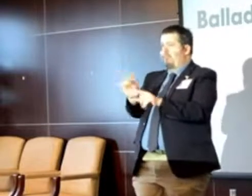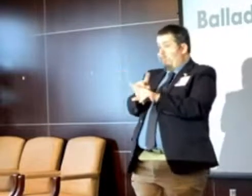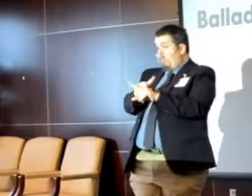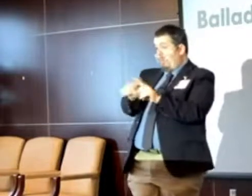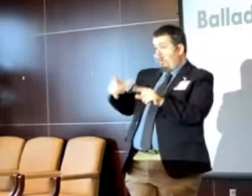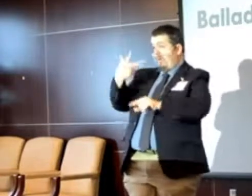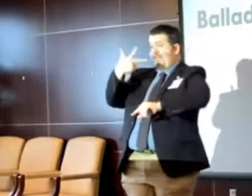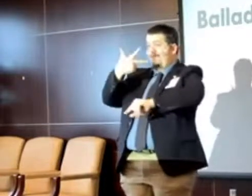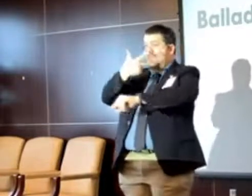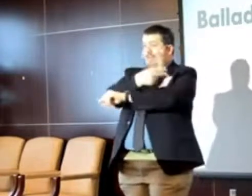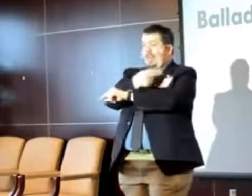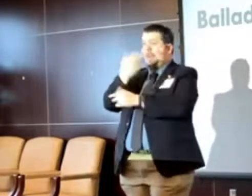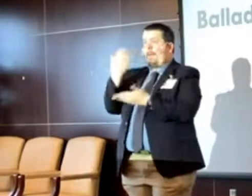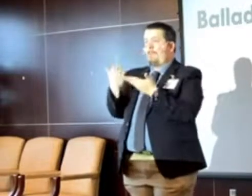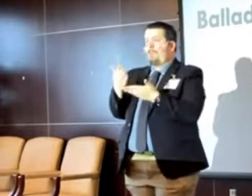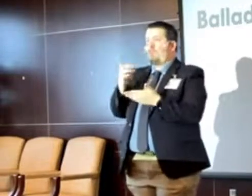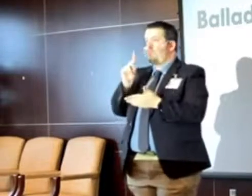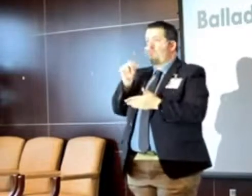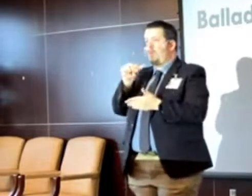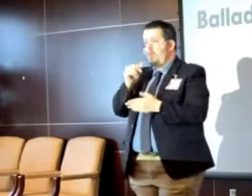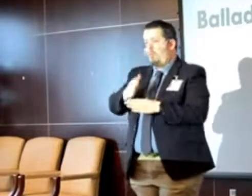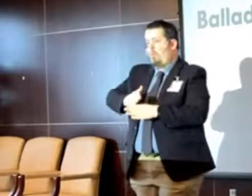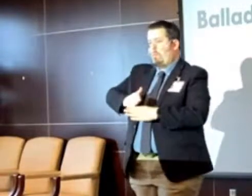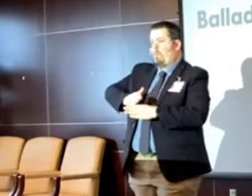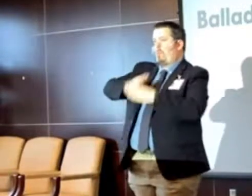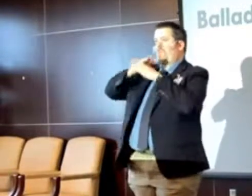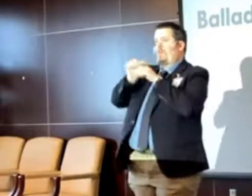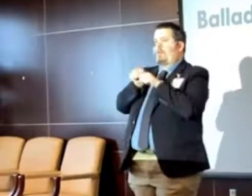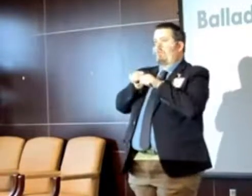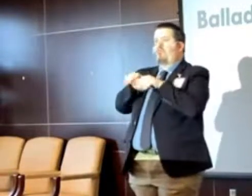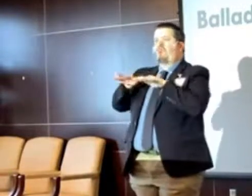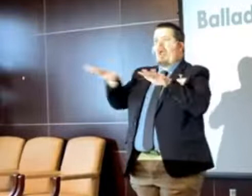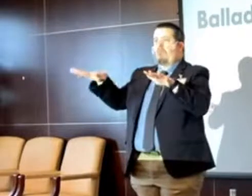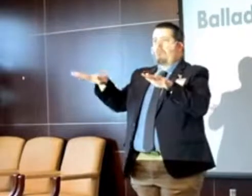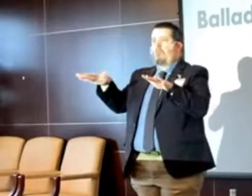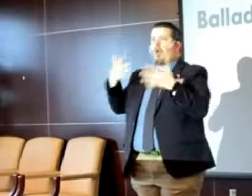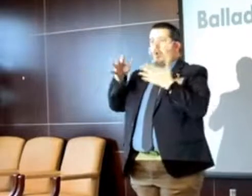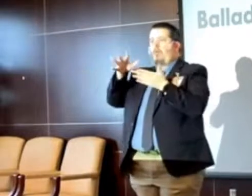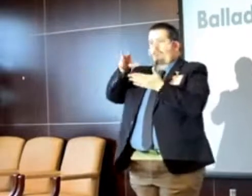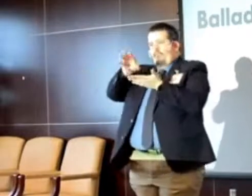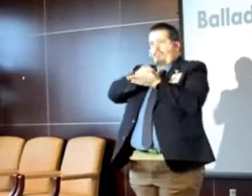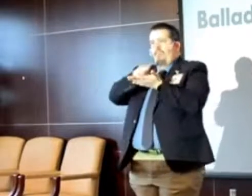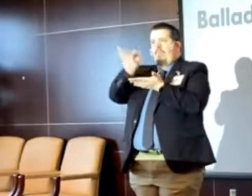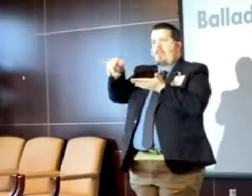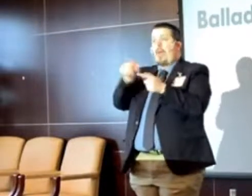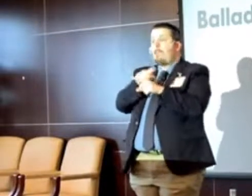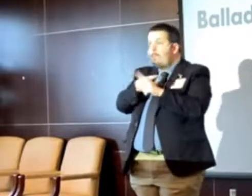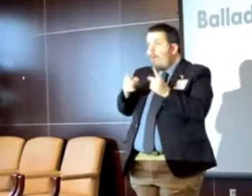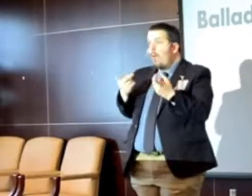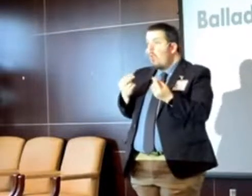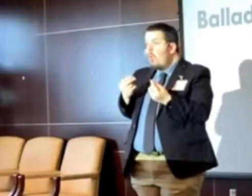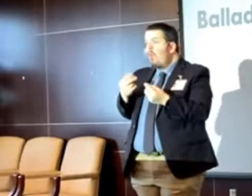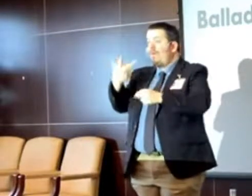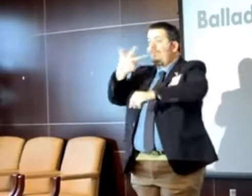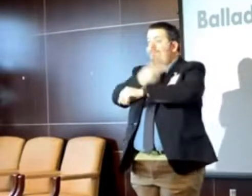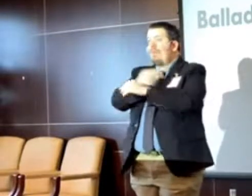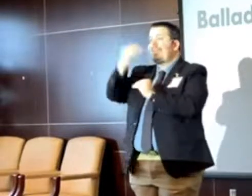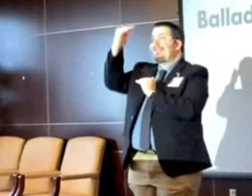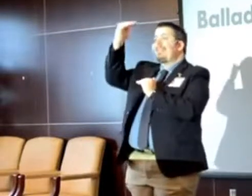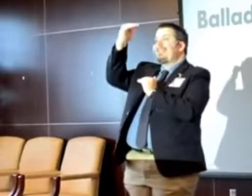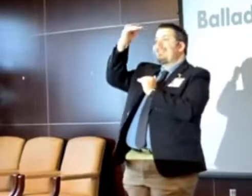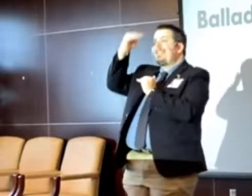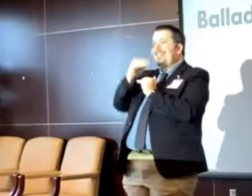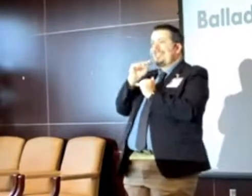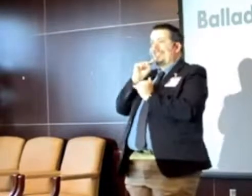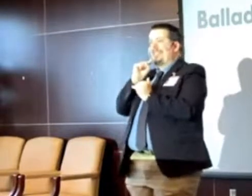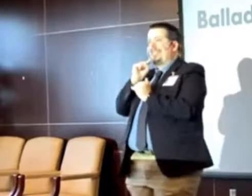vaccine may not and does not prevent the spread of this variant. I think we've all learned that. But what it does do is it mitigates the